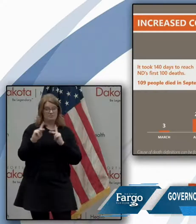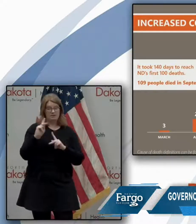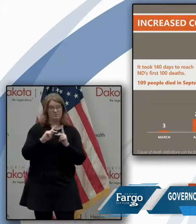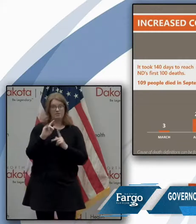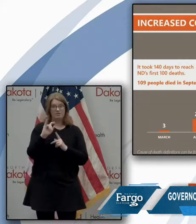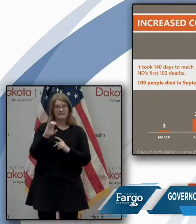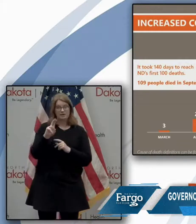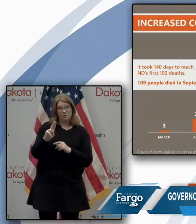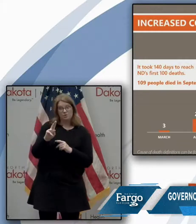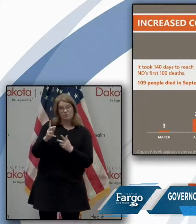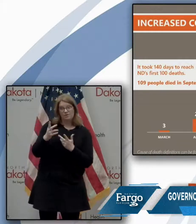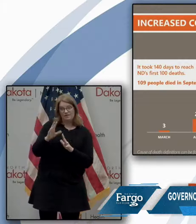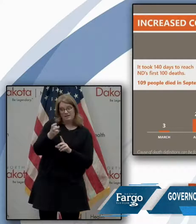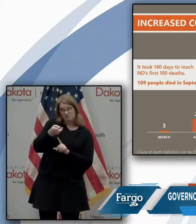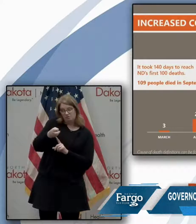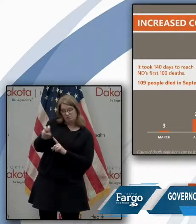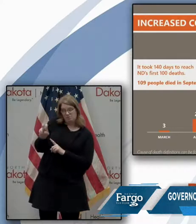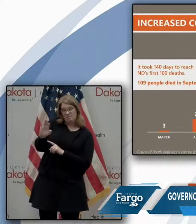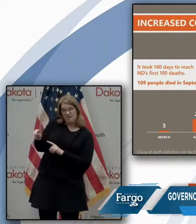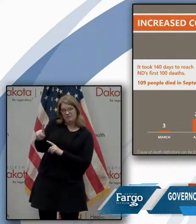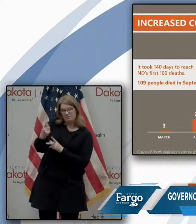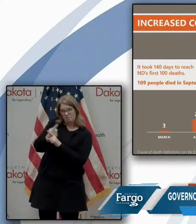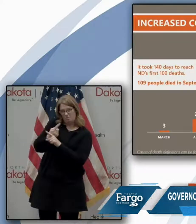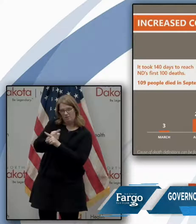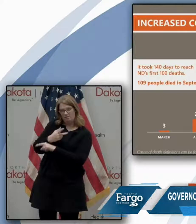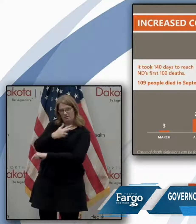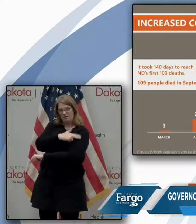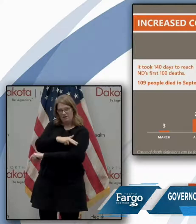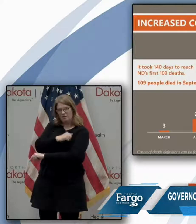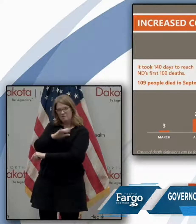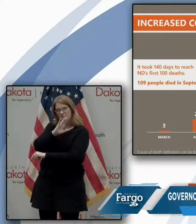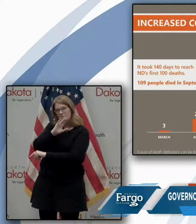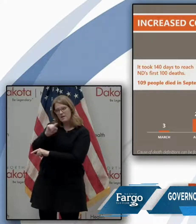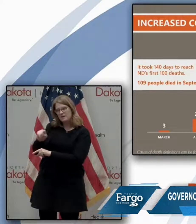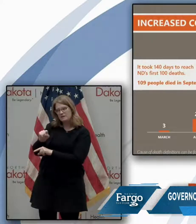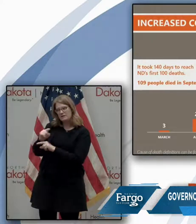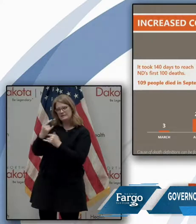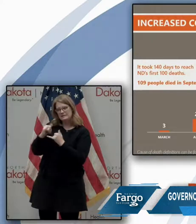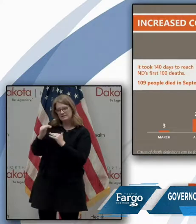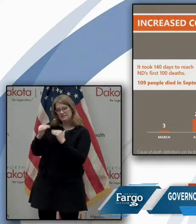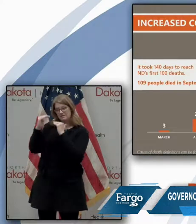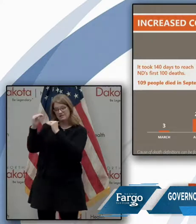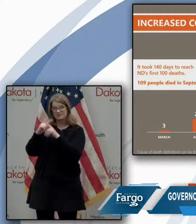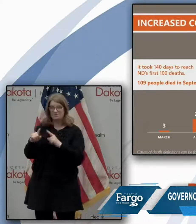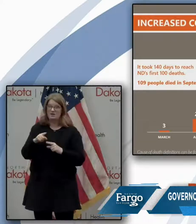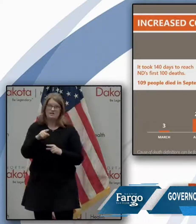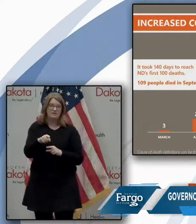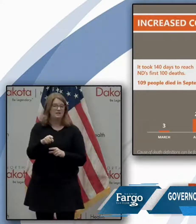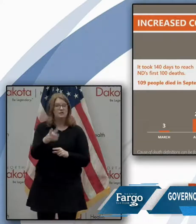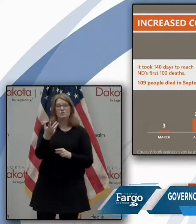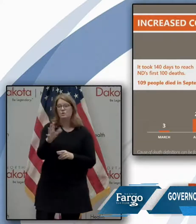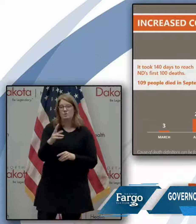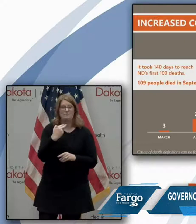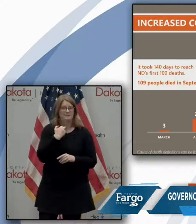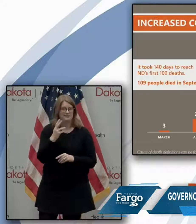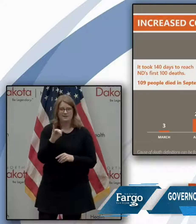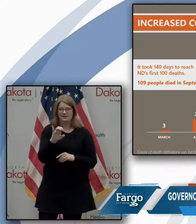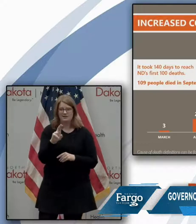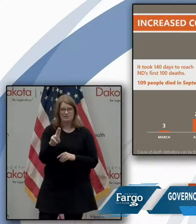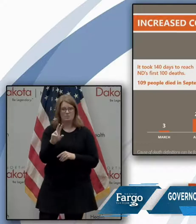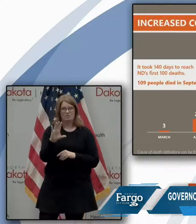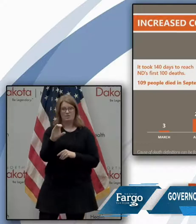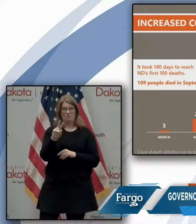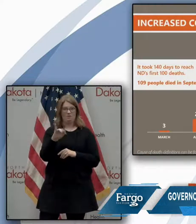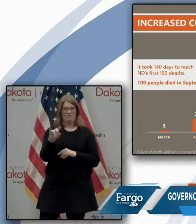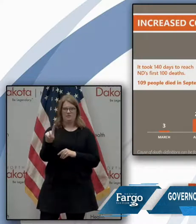ever before across our country with the advances we have, but that's still not a place you want to be. You don't want to be in ICU with COVID, because